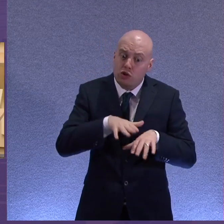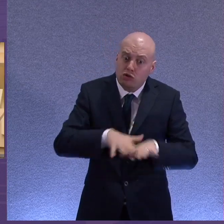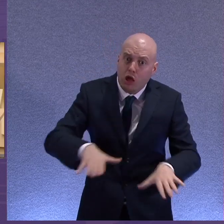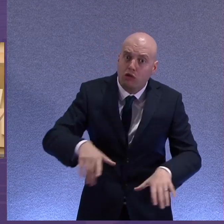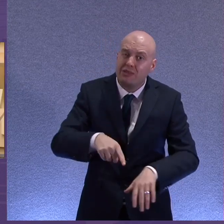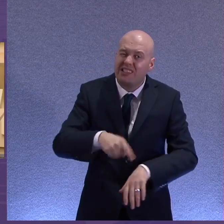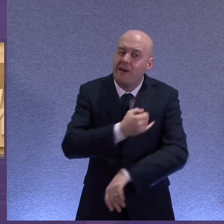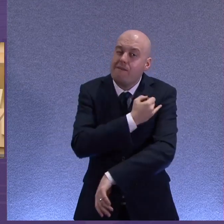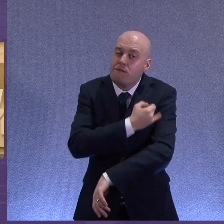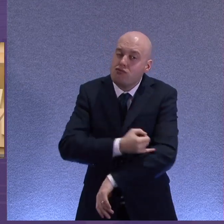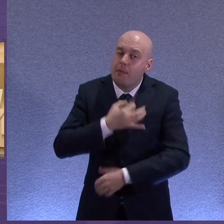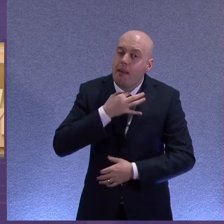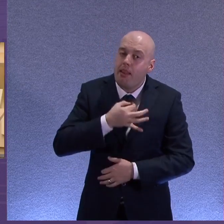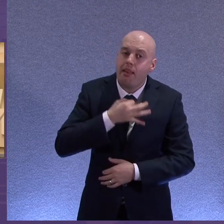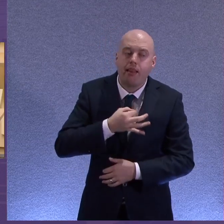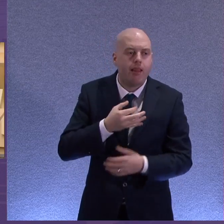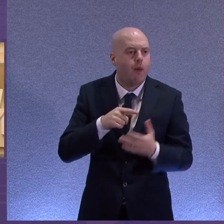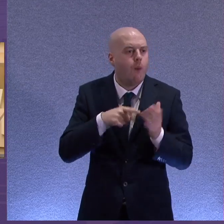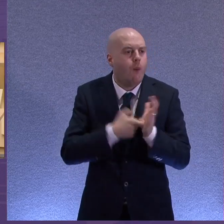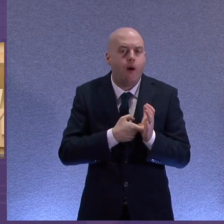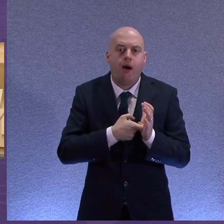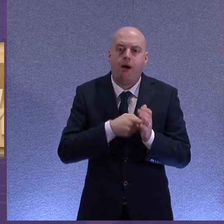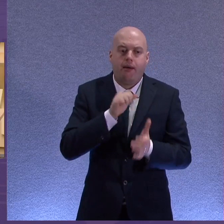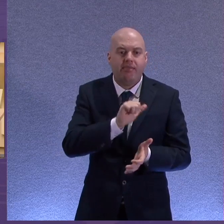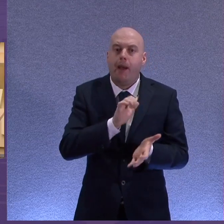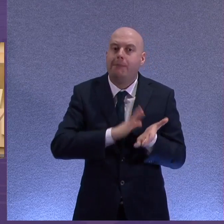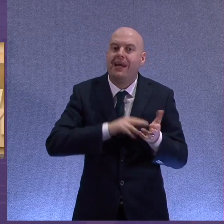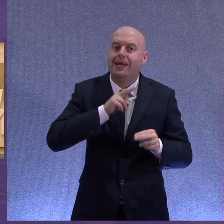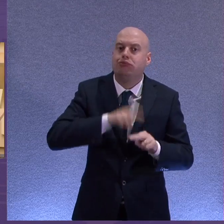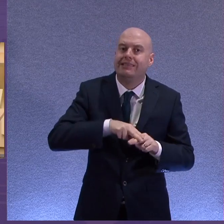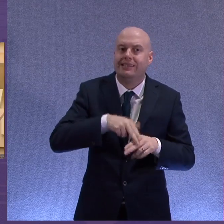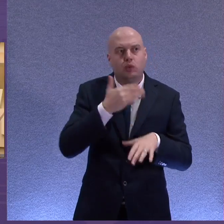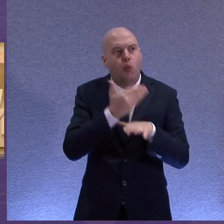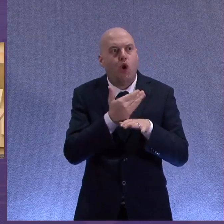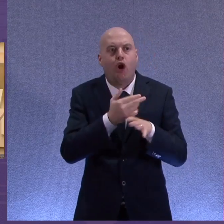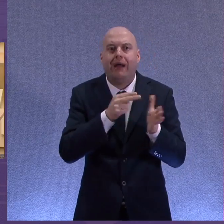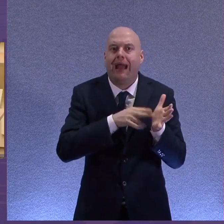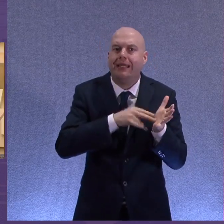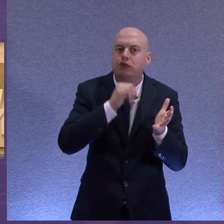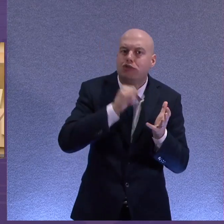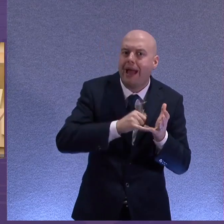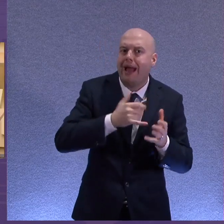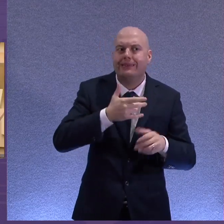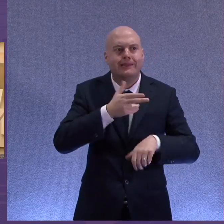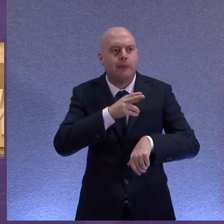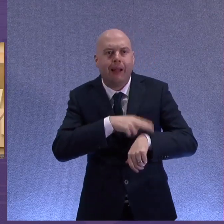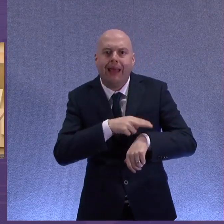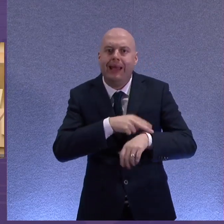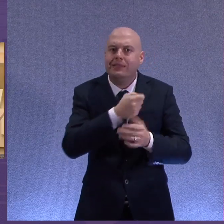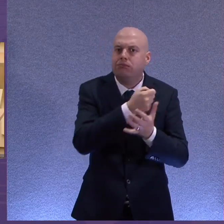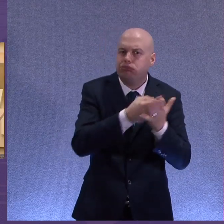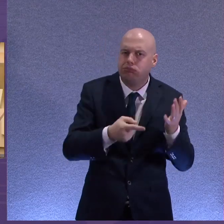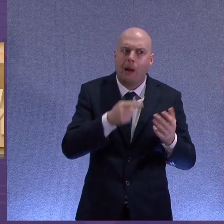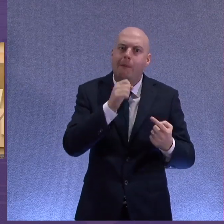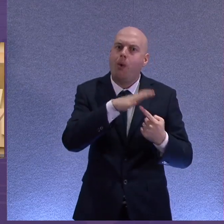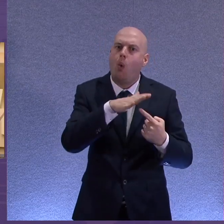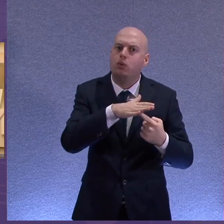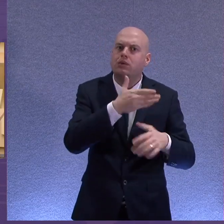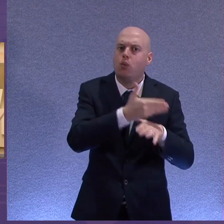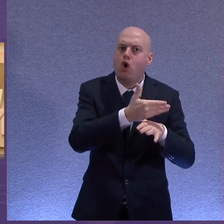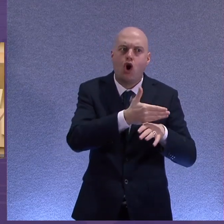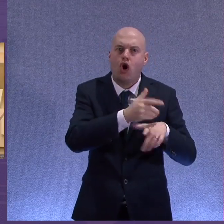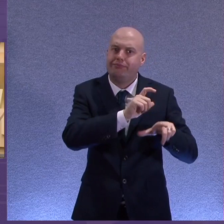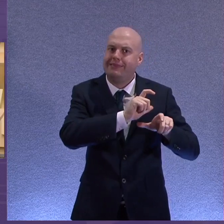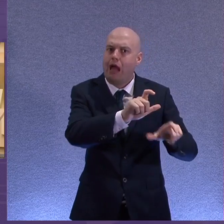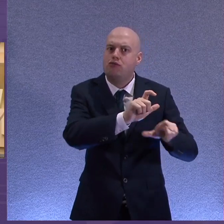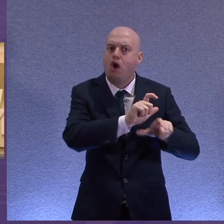front line of the NHS, but we have said we will seek to accommodate others as and when we can, based on a rigorous